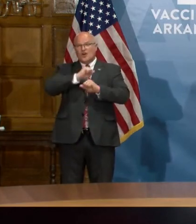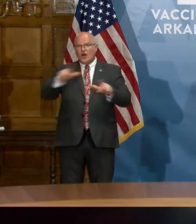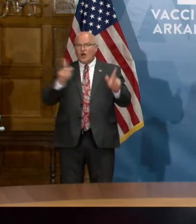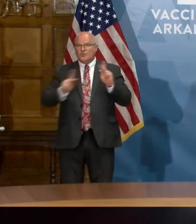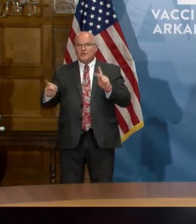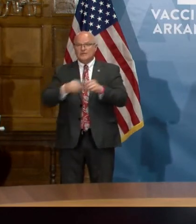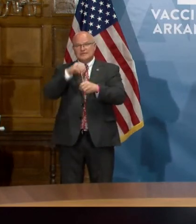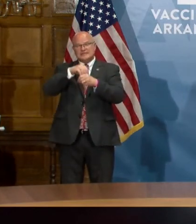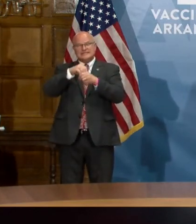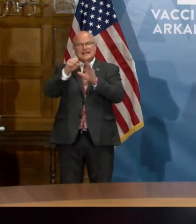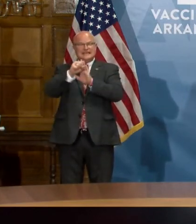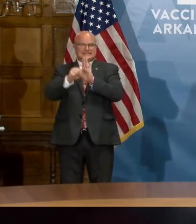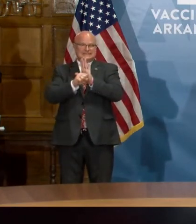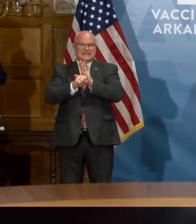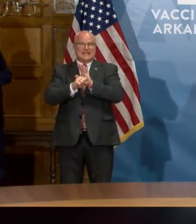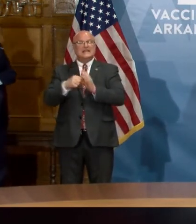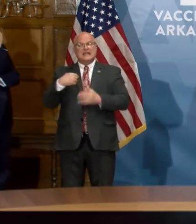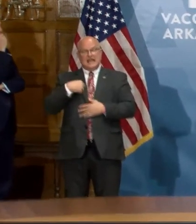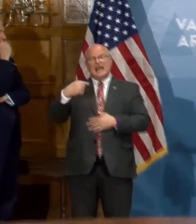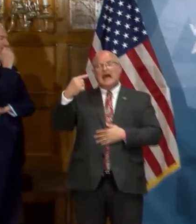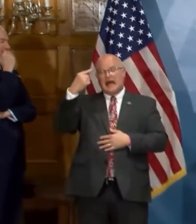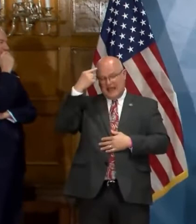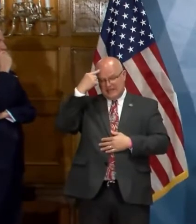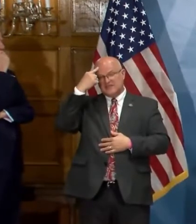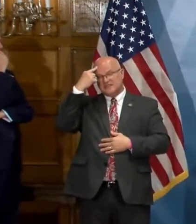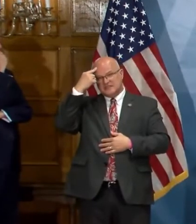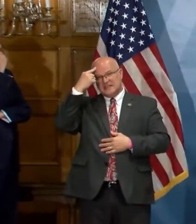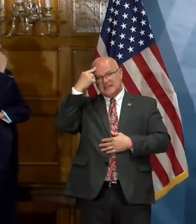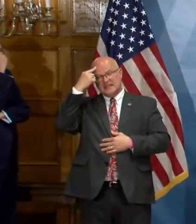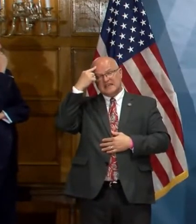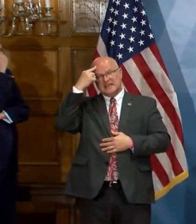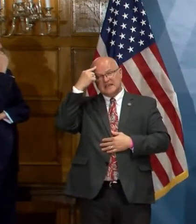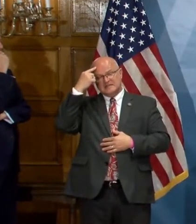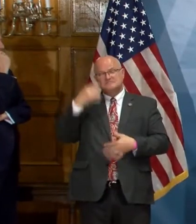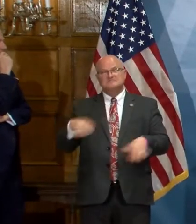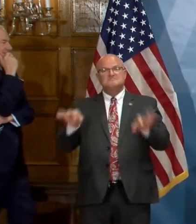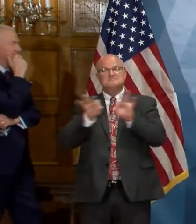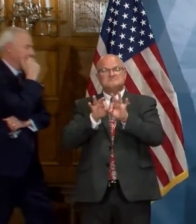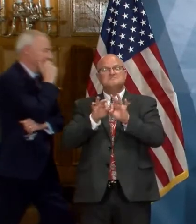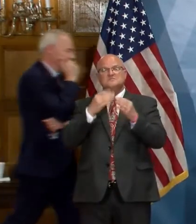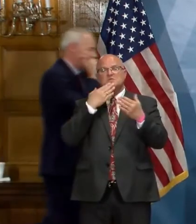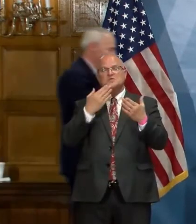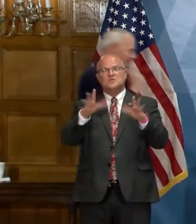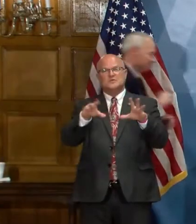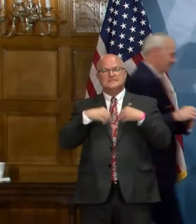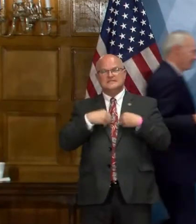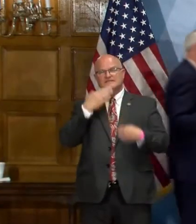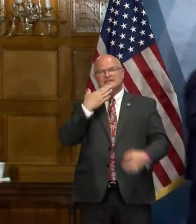people within the state. And I think it was well received. Thank you.